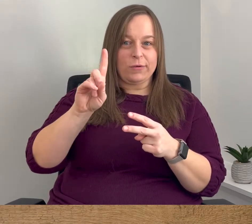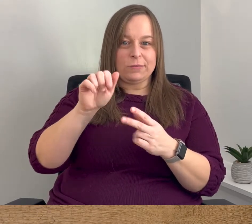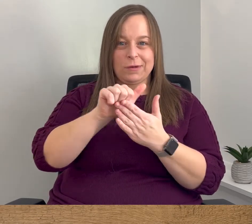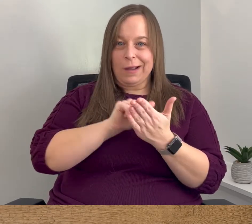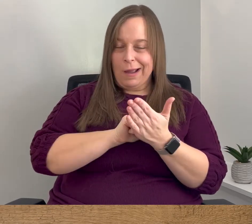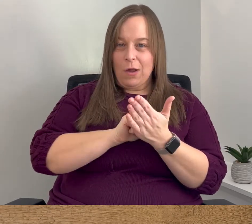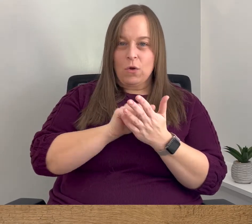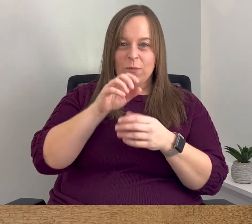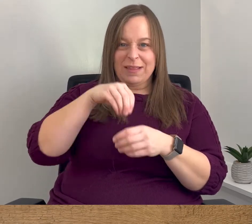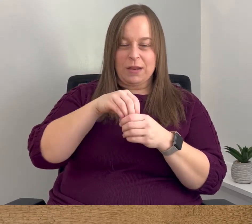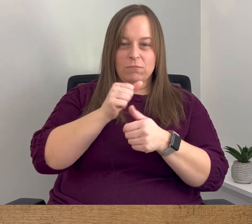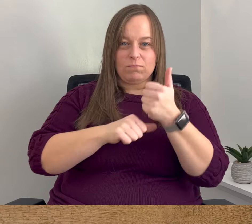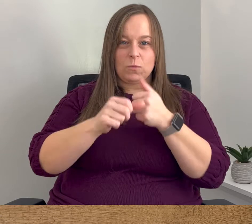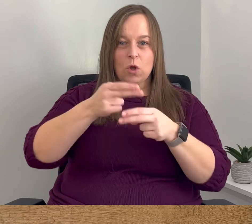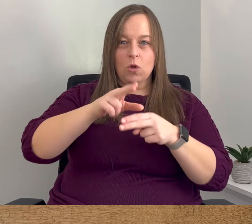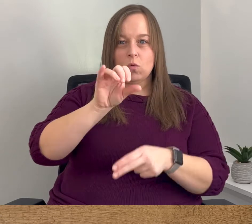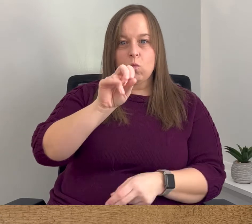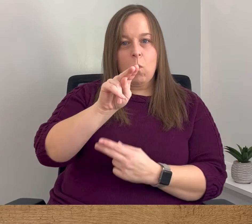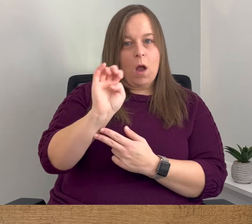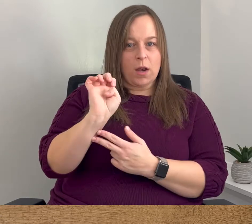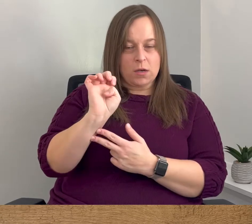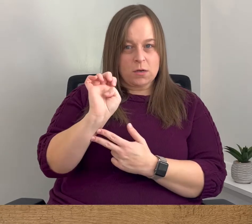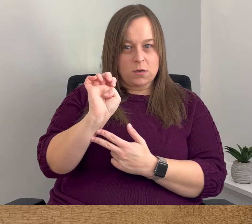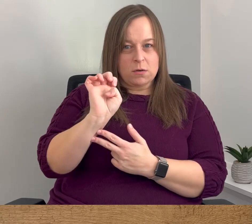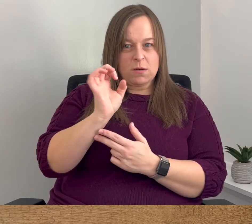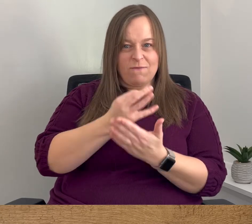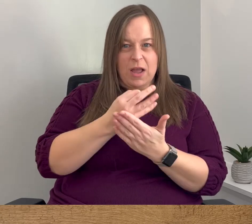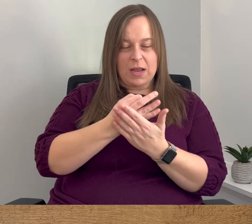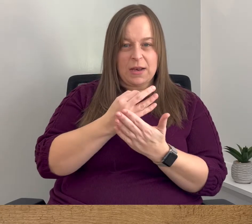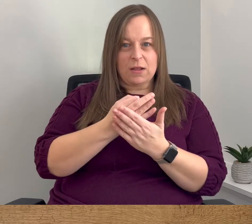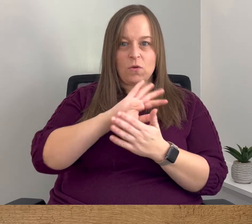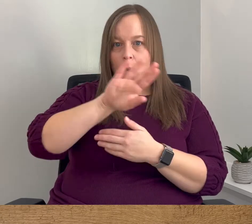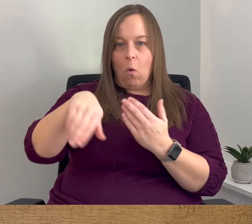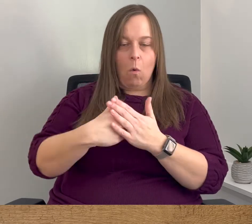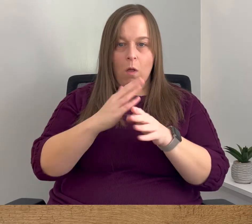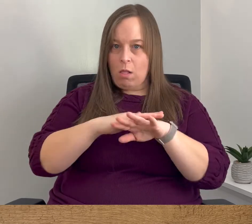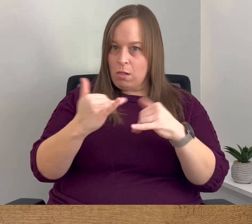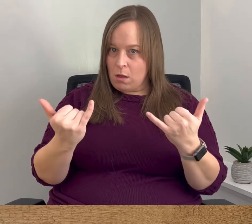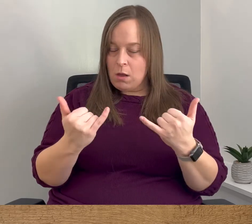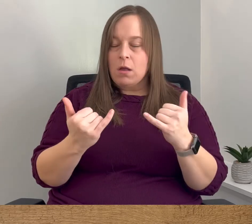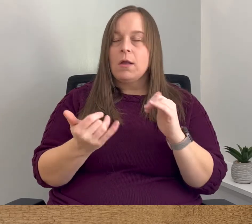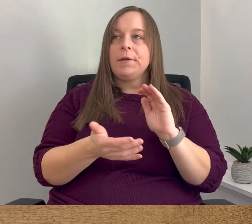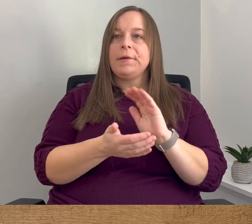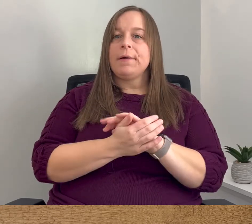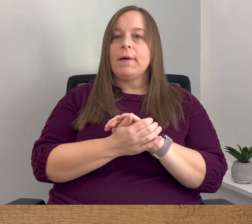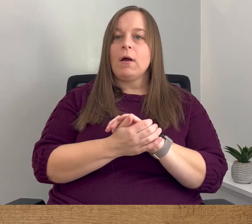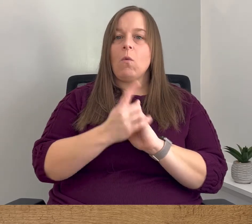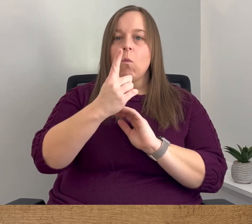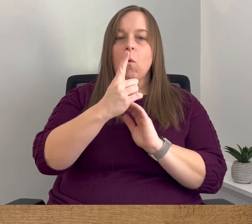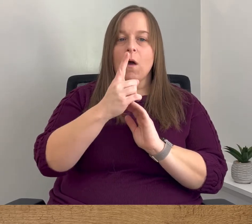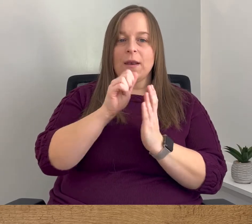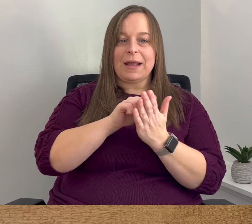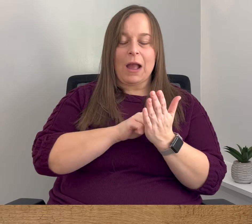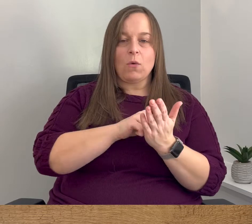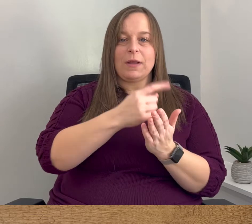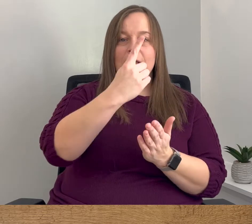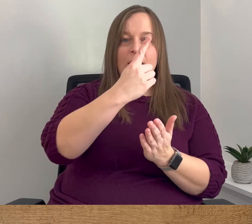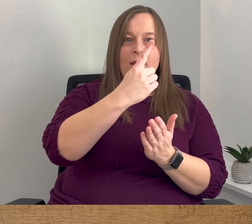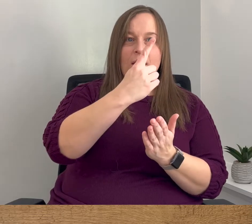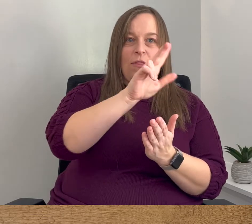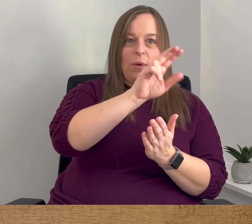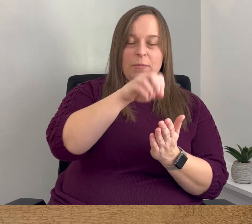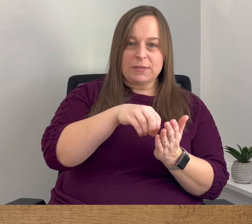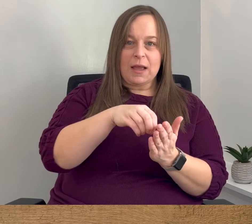high yield interest accounts within our bank. Our bank is called One Finance, and it's all online. In one account,